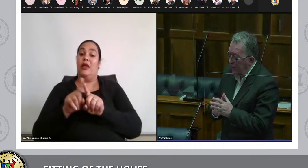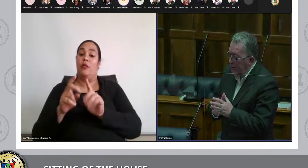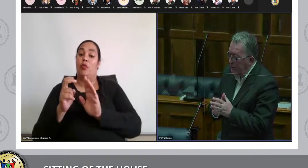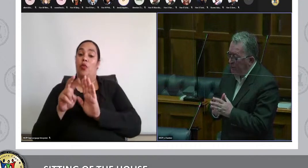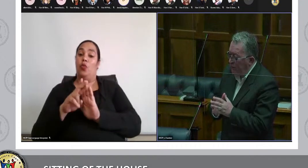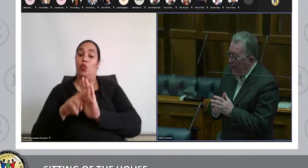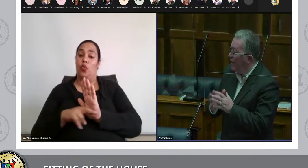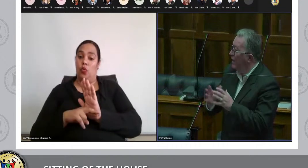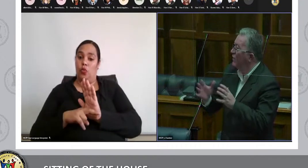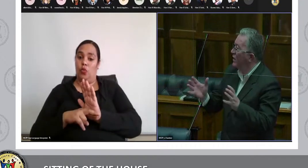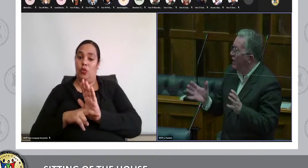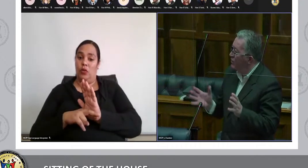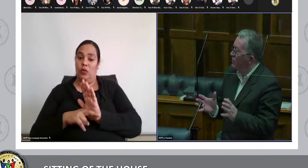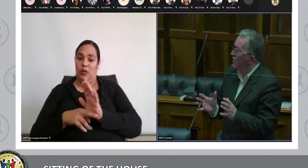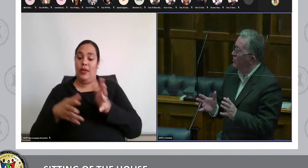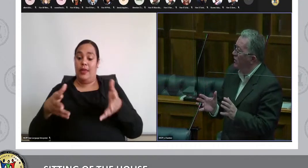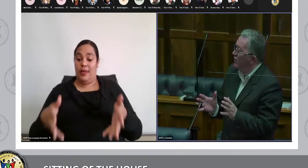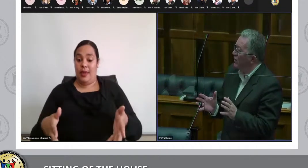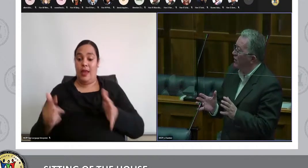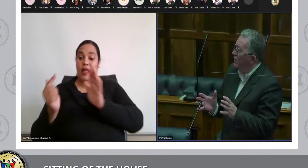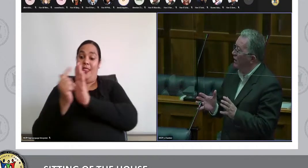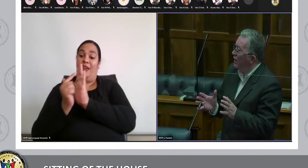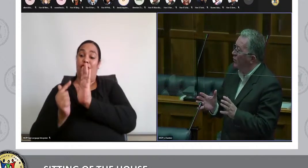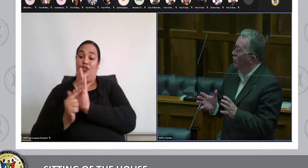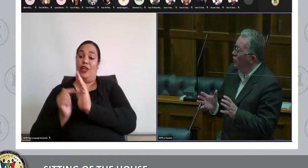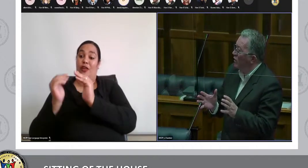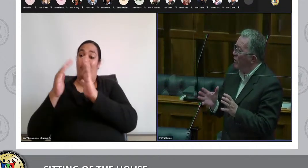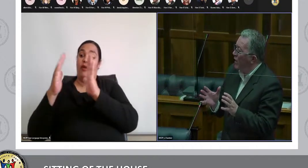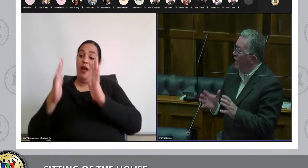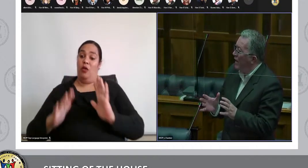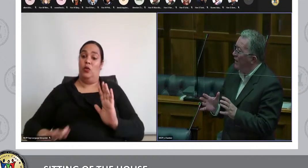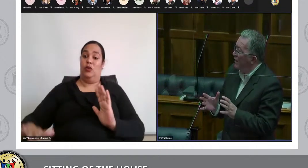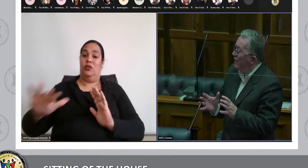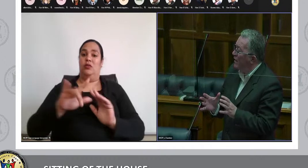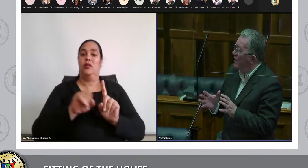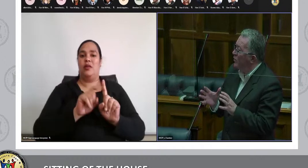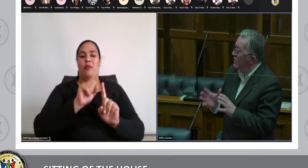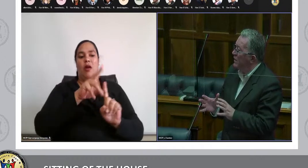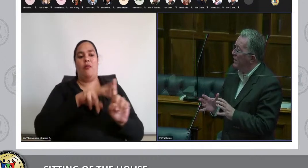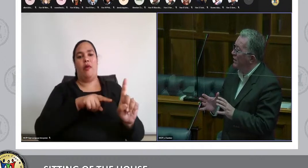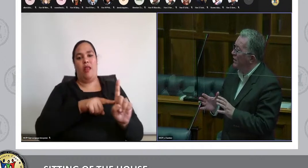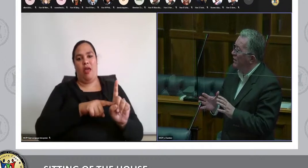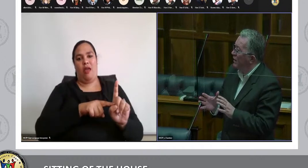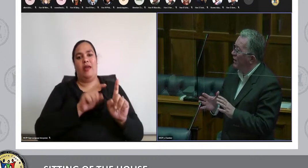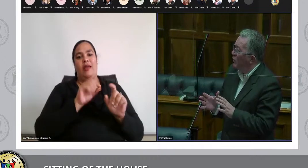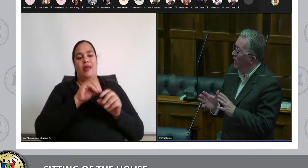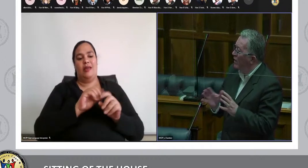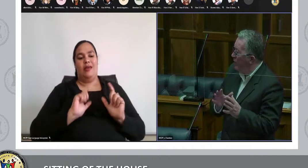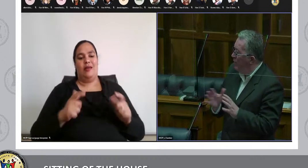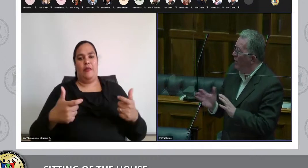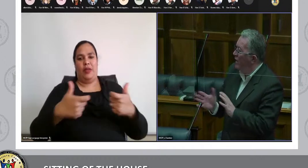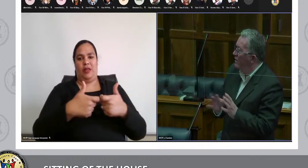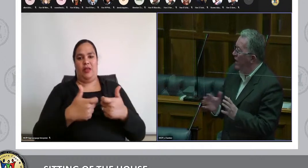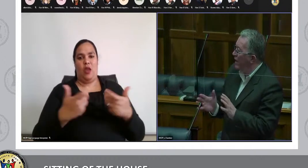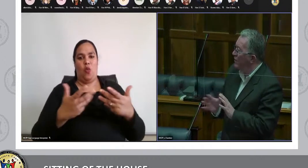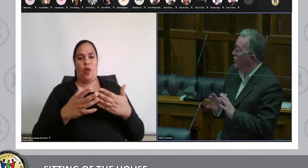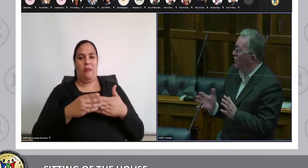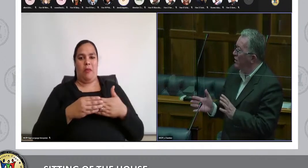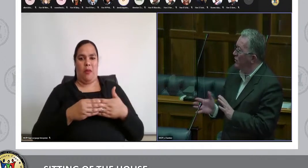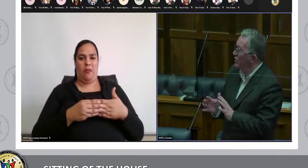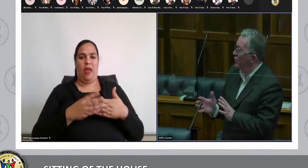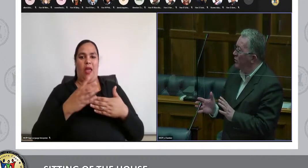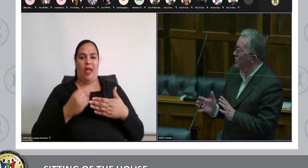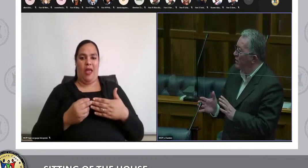rules here in the legislature would apply in a committee where a member has